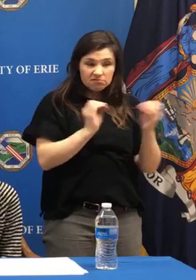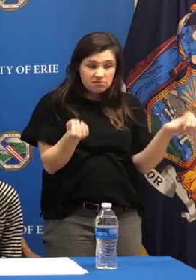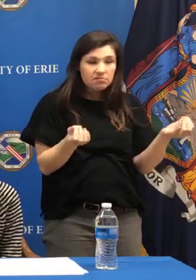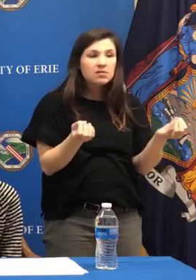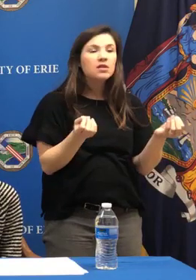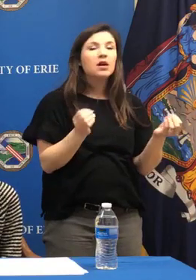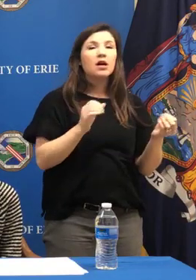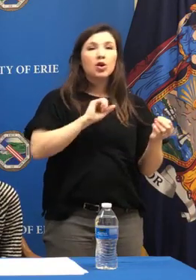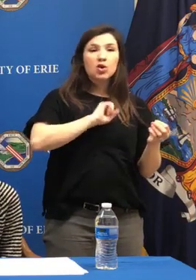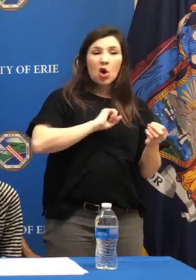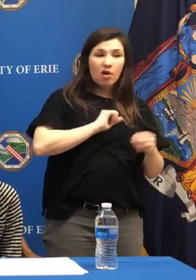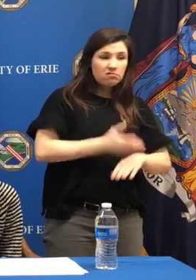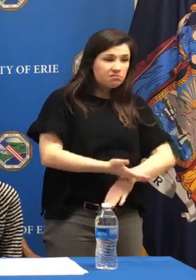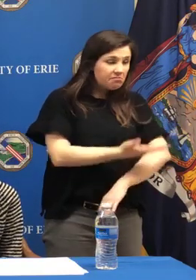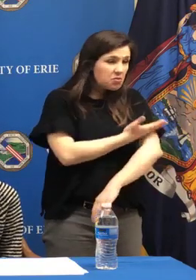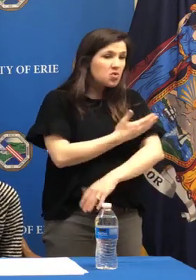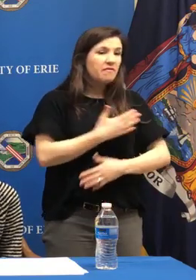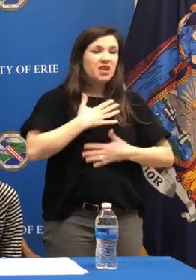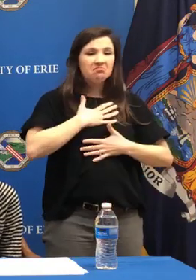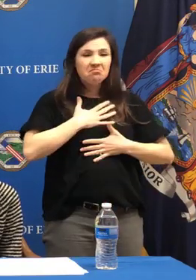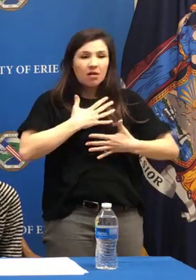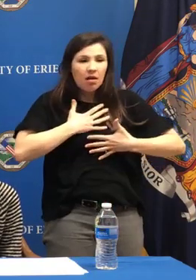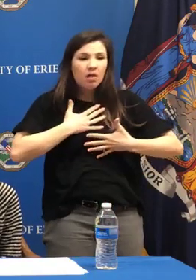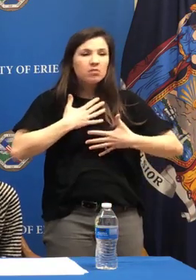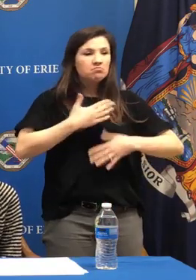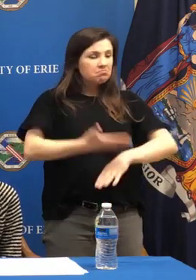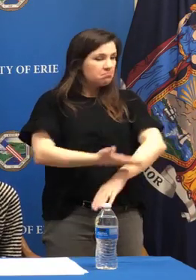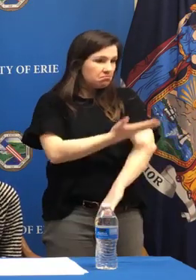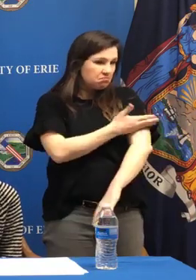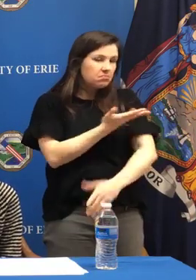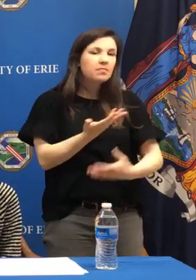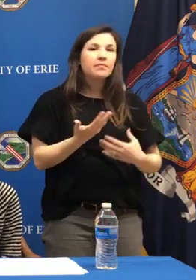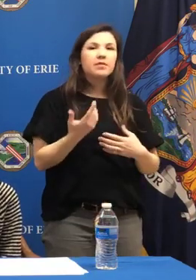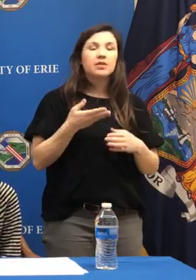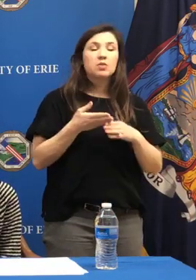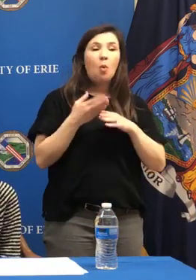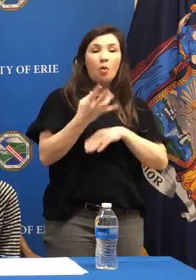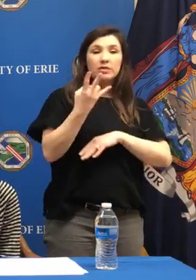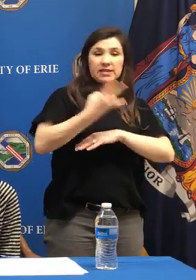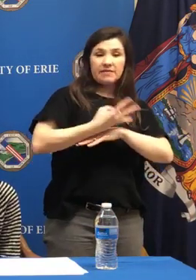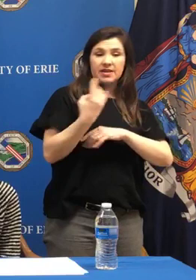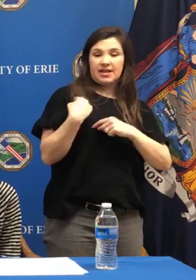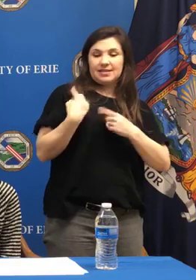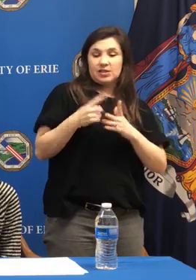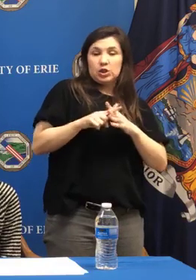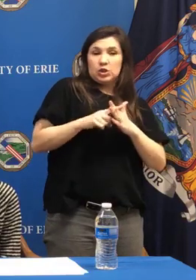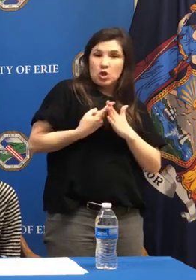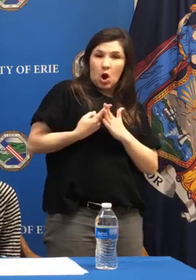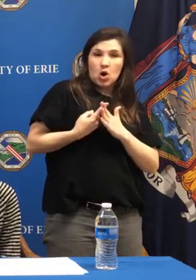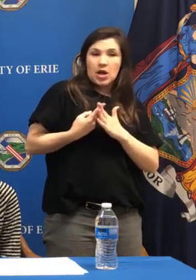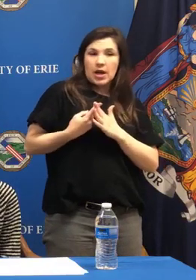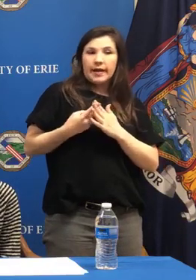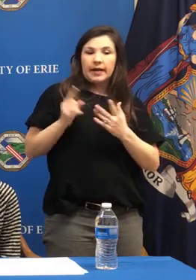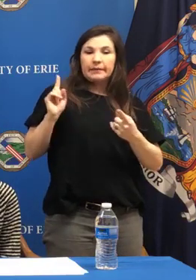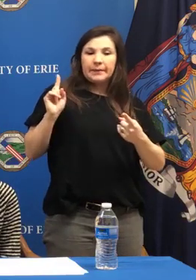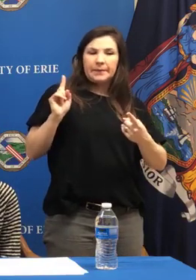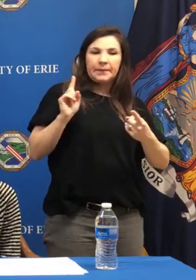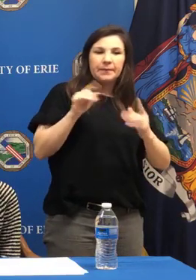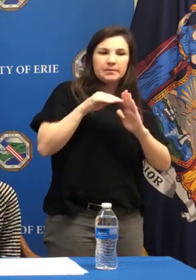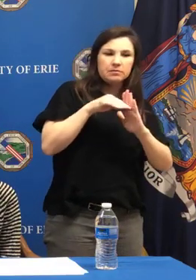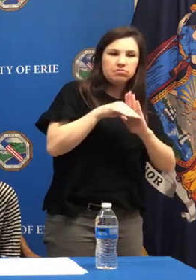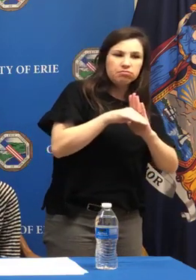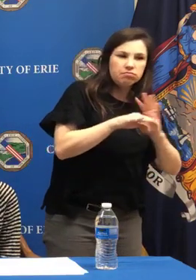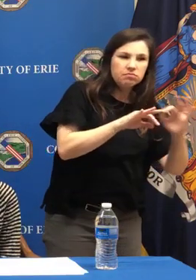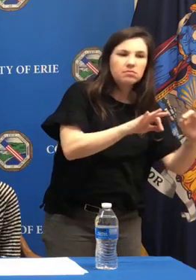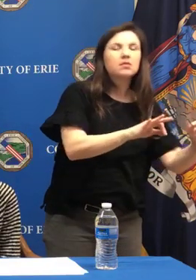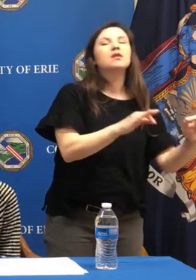other symptoms are improving, and it's been over 7 days since the symptoms have started, then we will